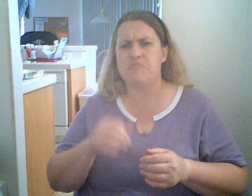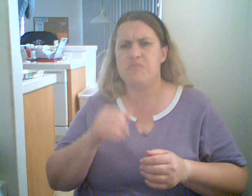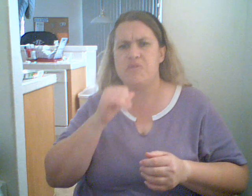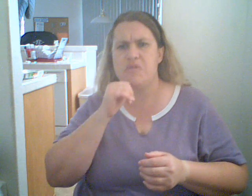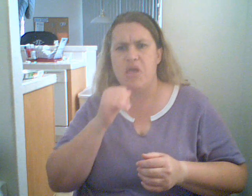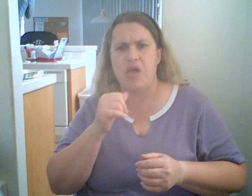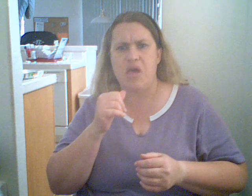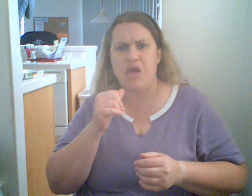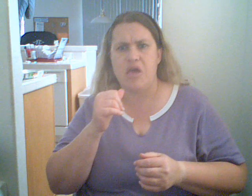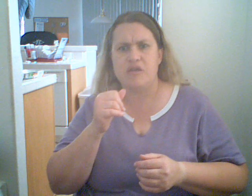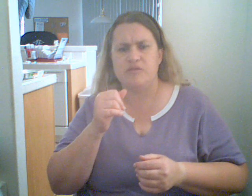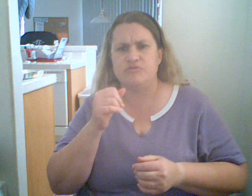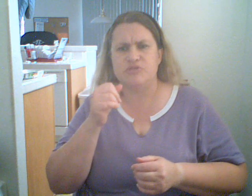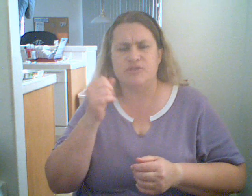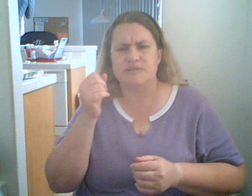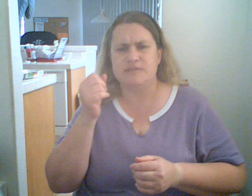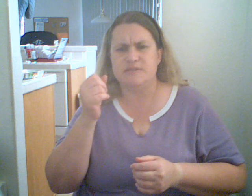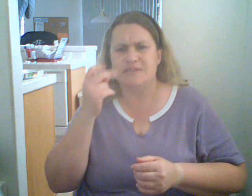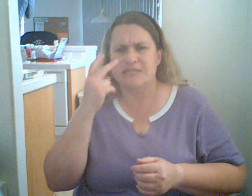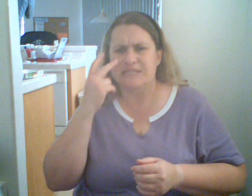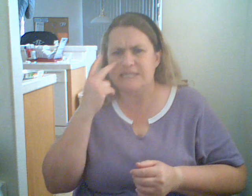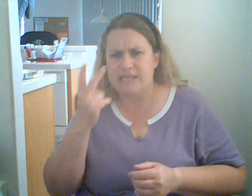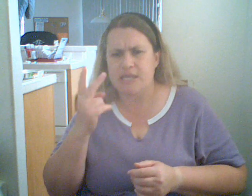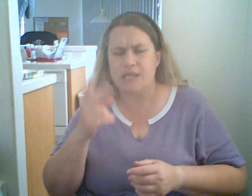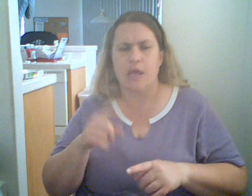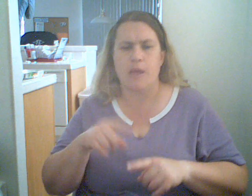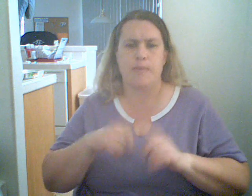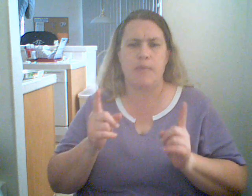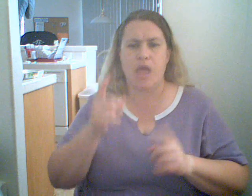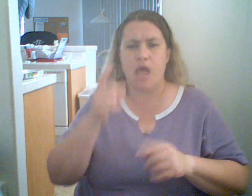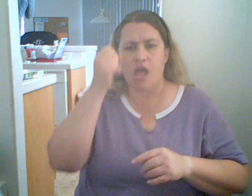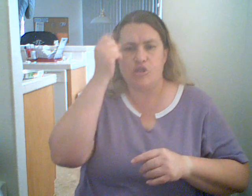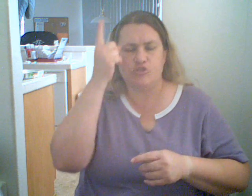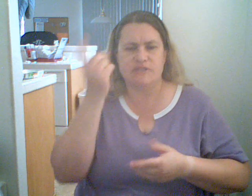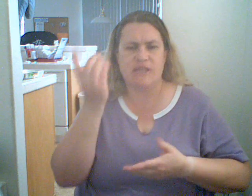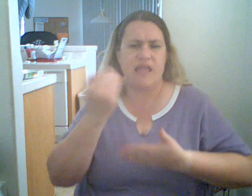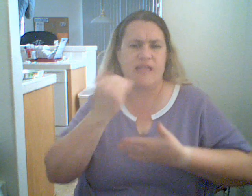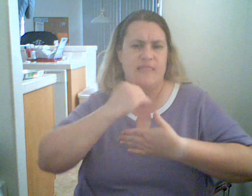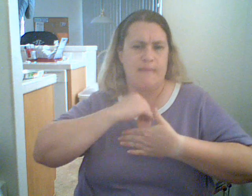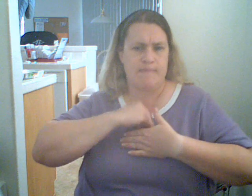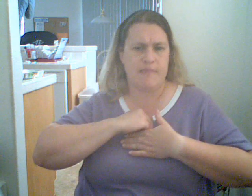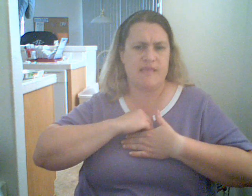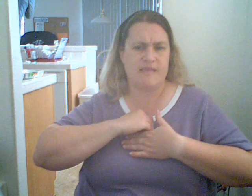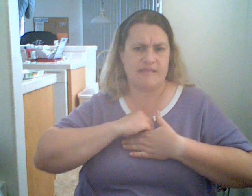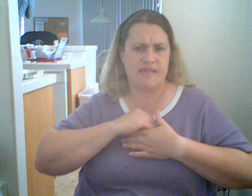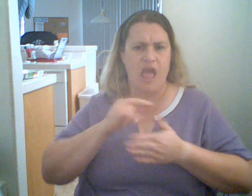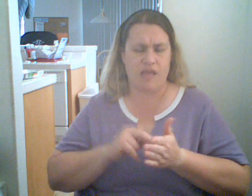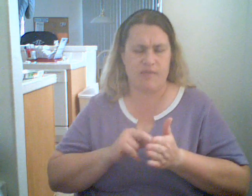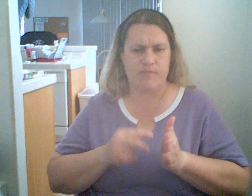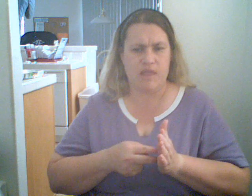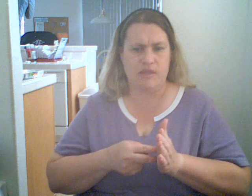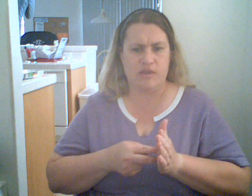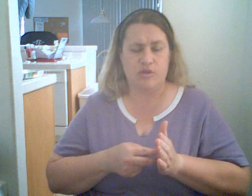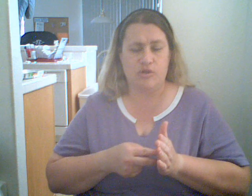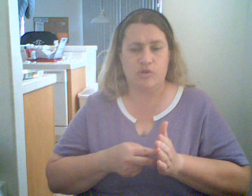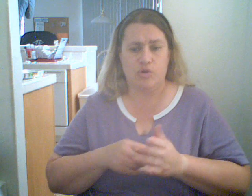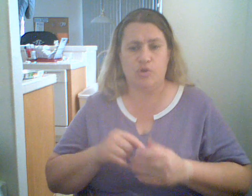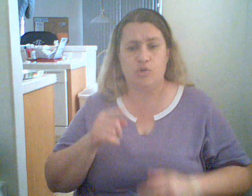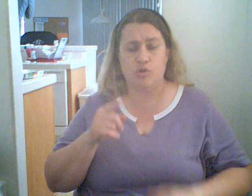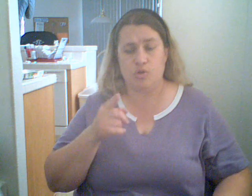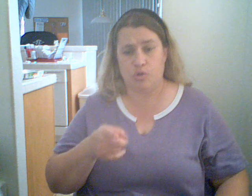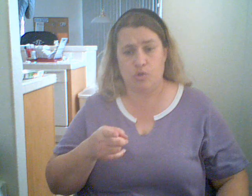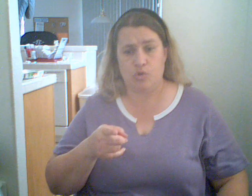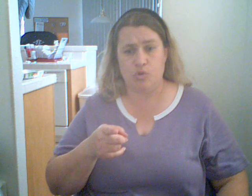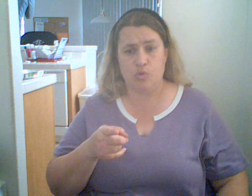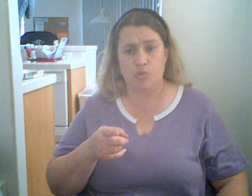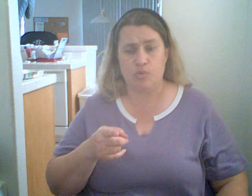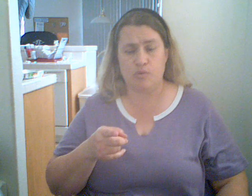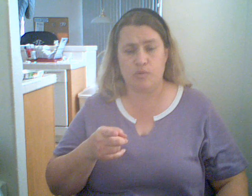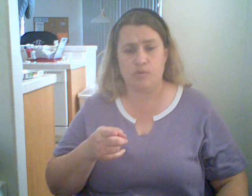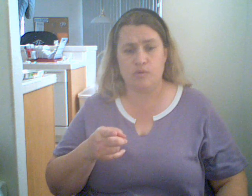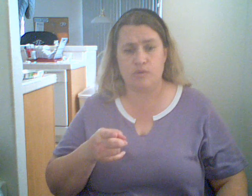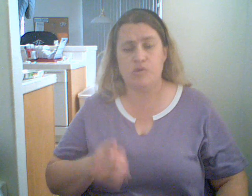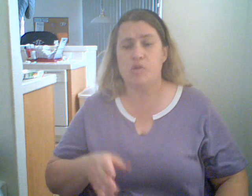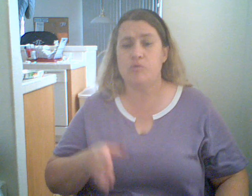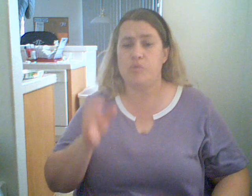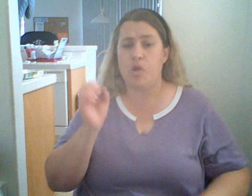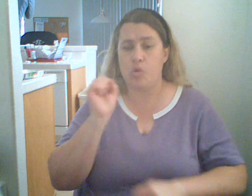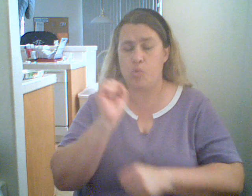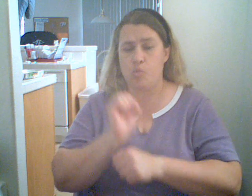which it's being delivered, the message. Okay, so you're also going to be you need to understand